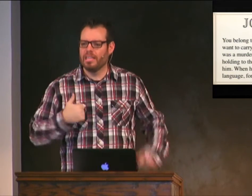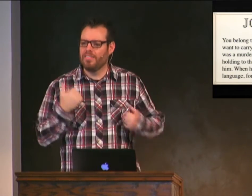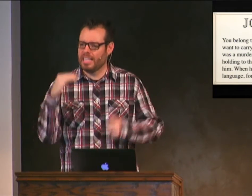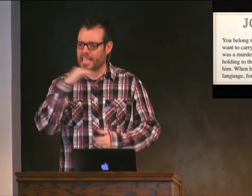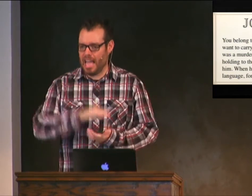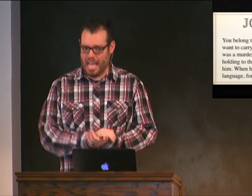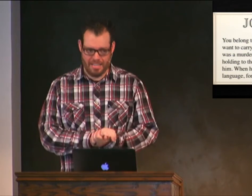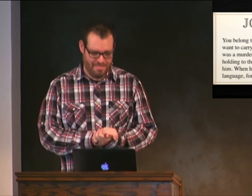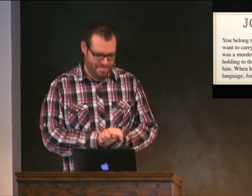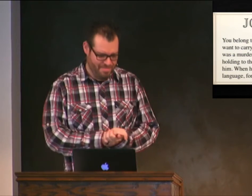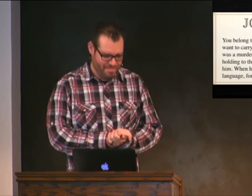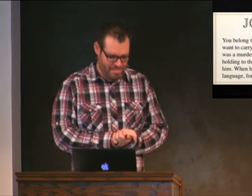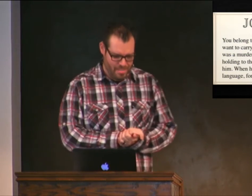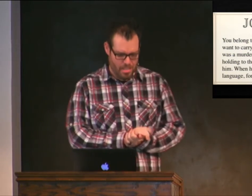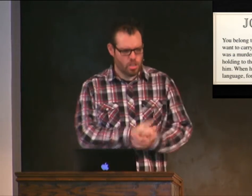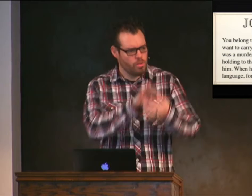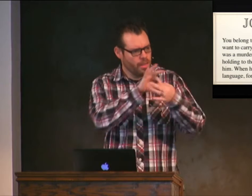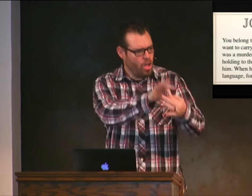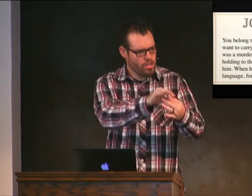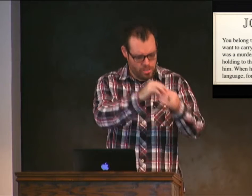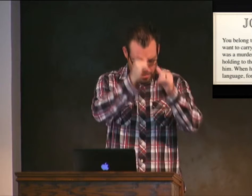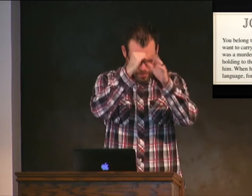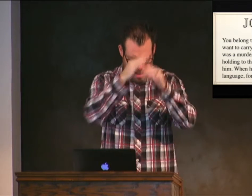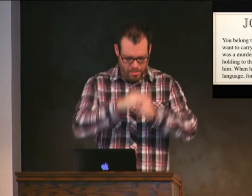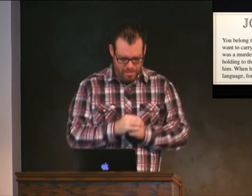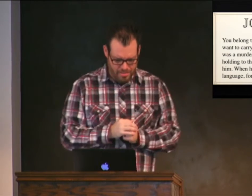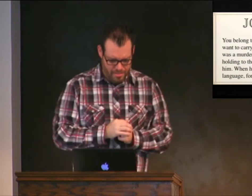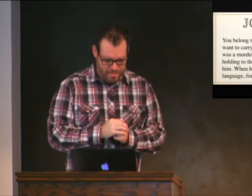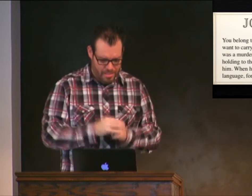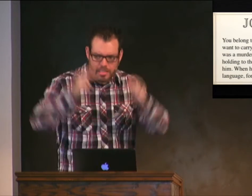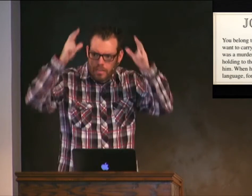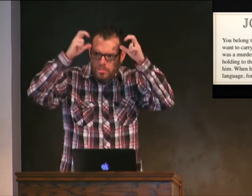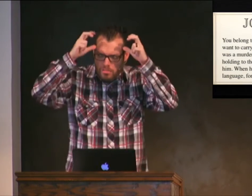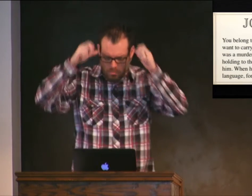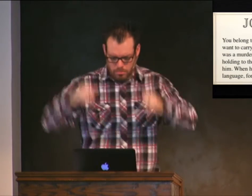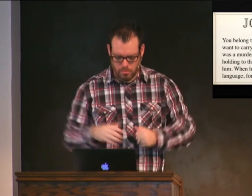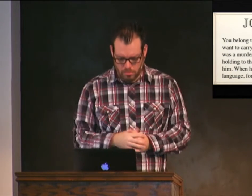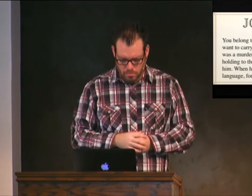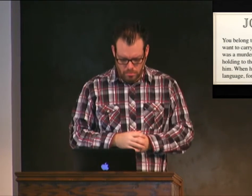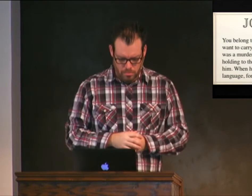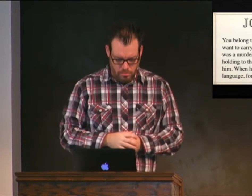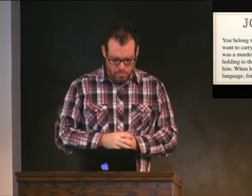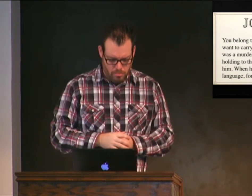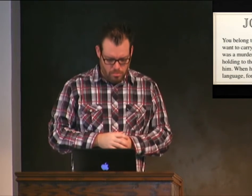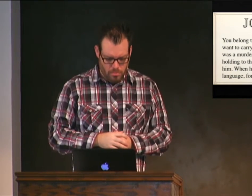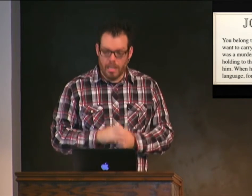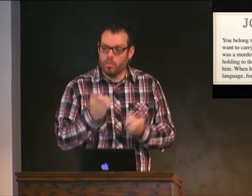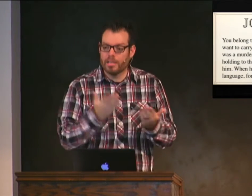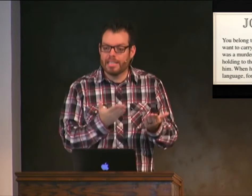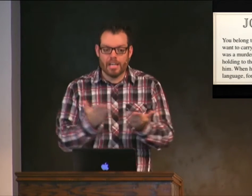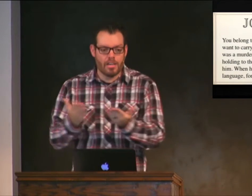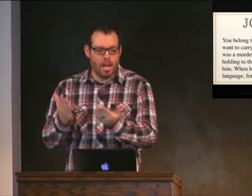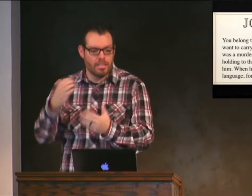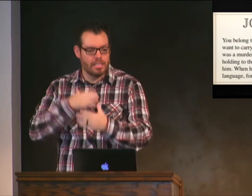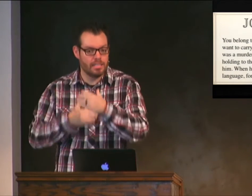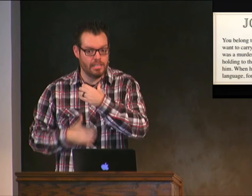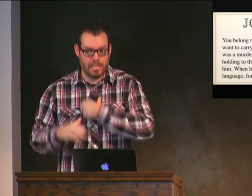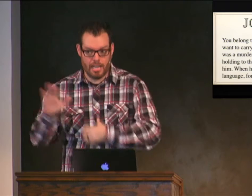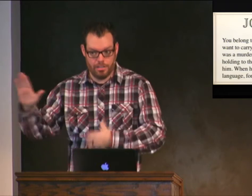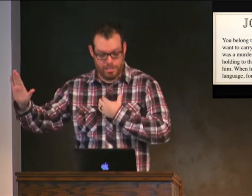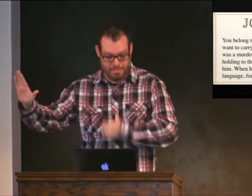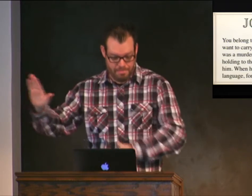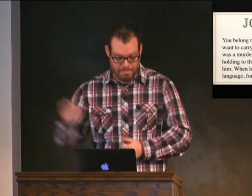44. If you're living in a lie, you belong to your father, the devil, and you want to carry out